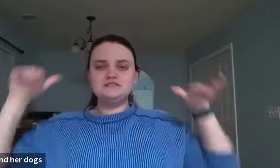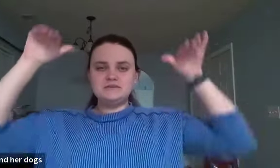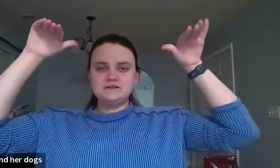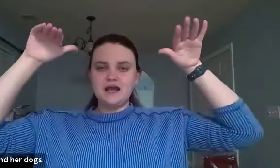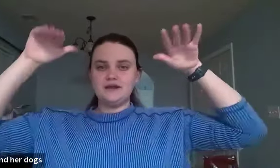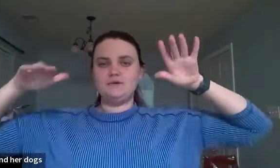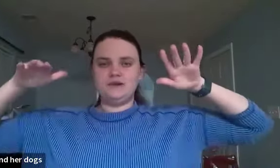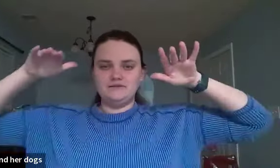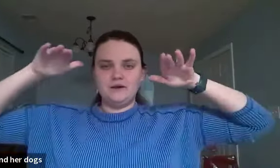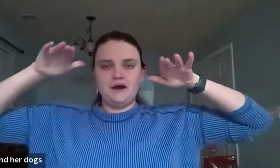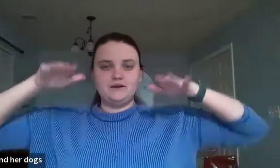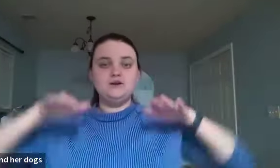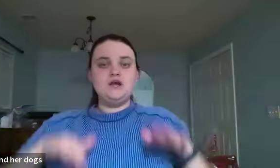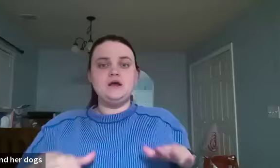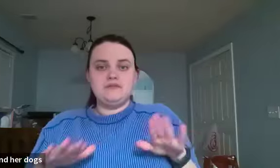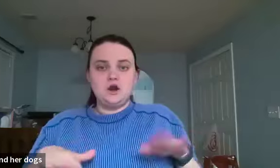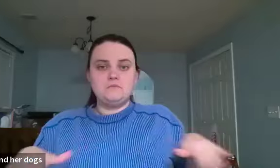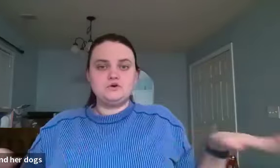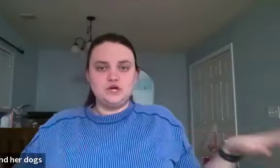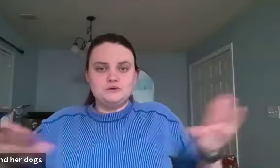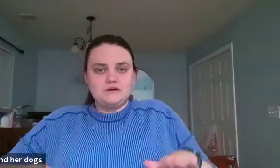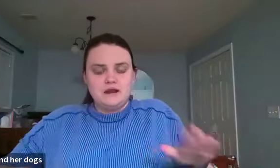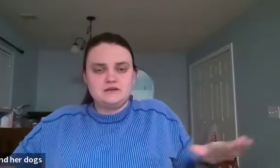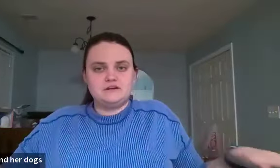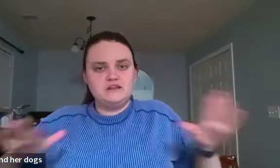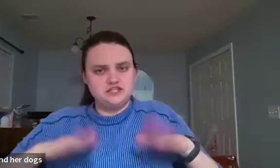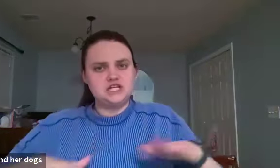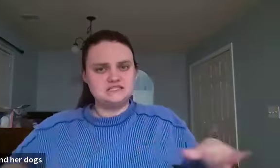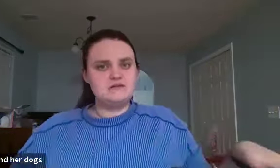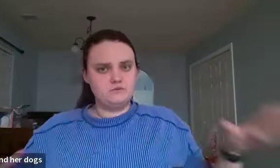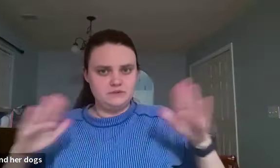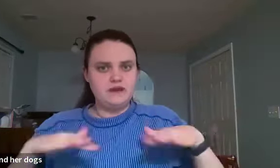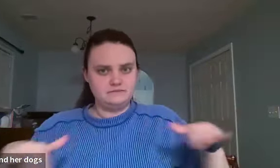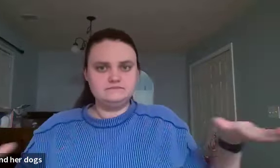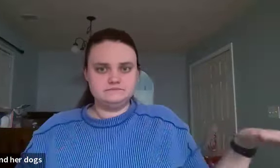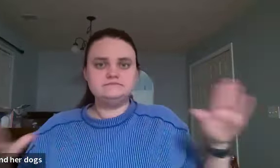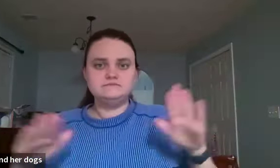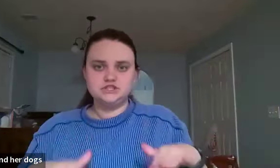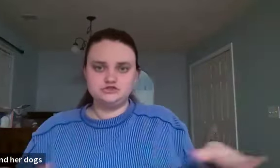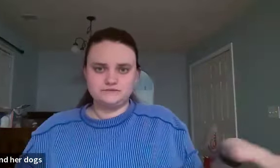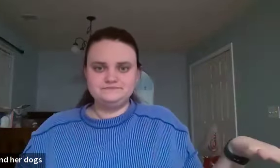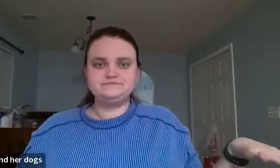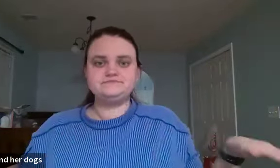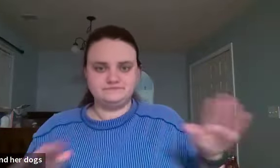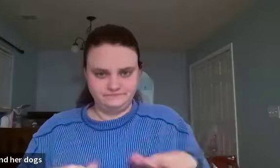do typically, I know I'm kind of up higher, but they are more lower, right around kind of like chest level when you pat children.